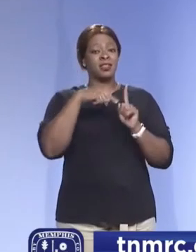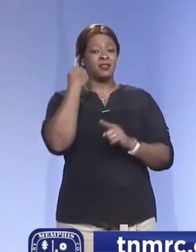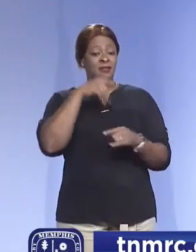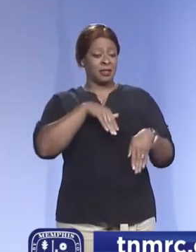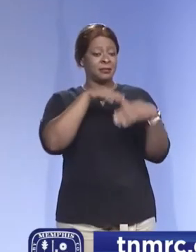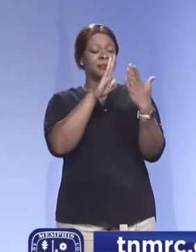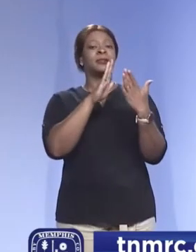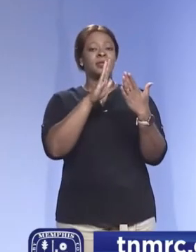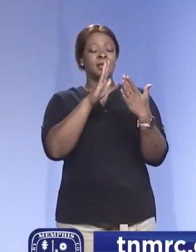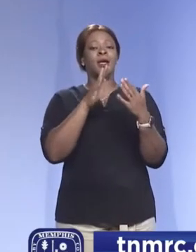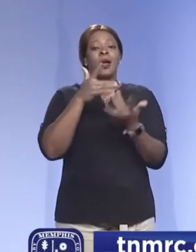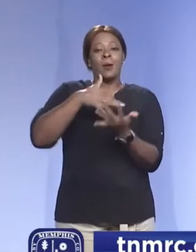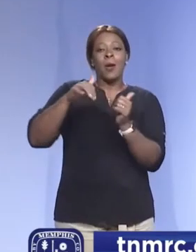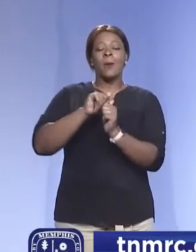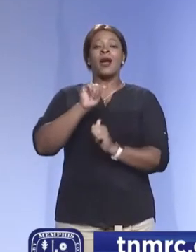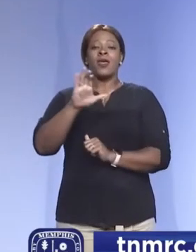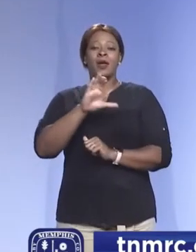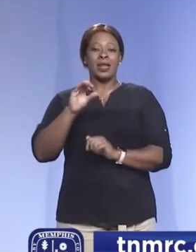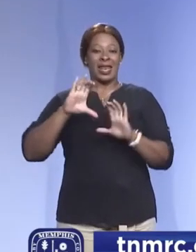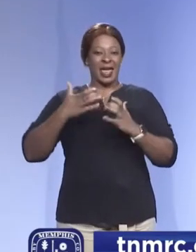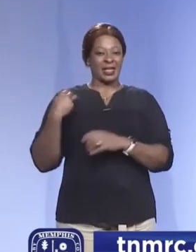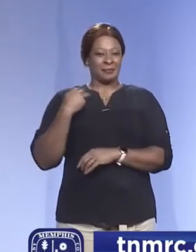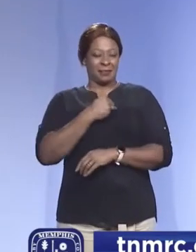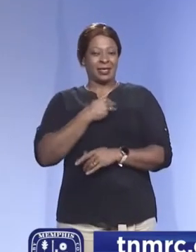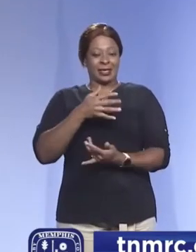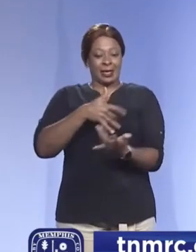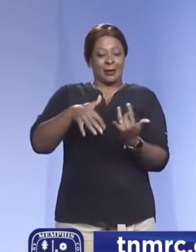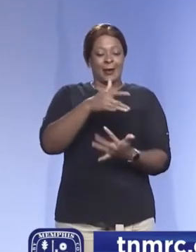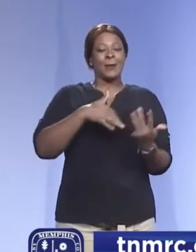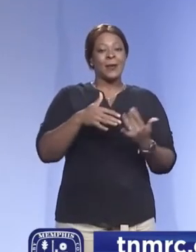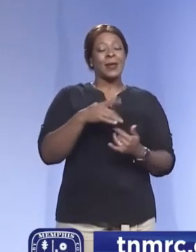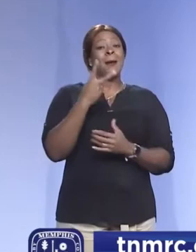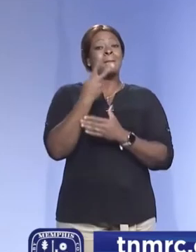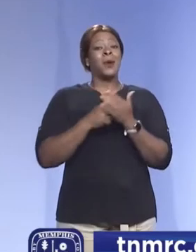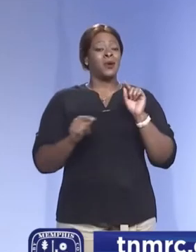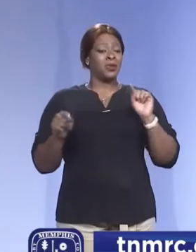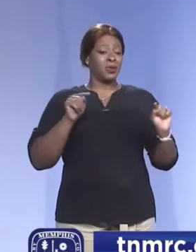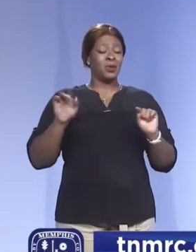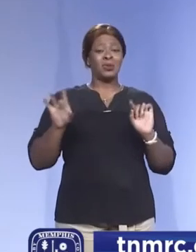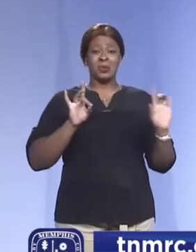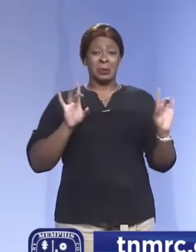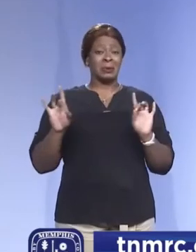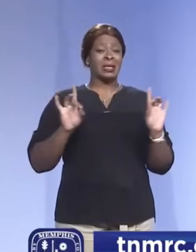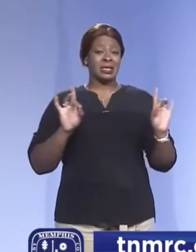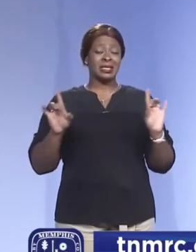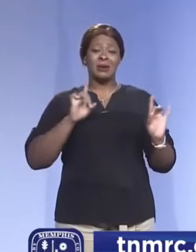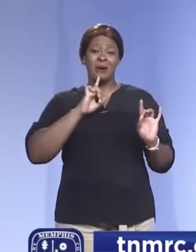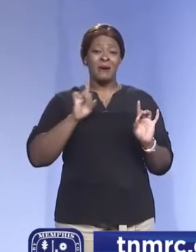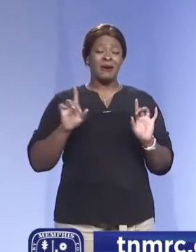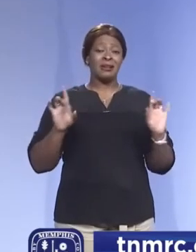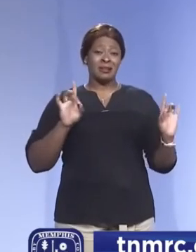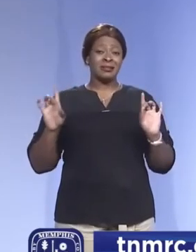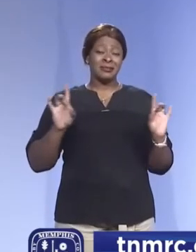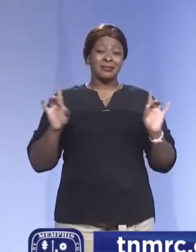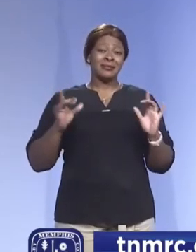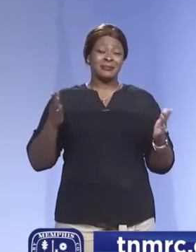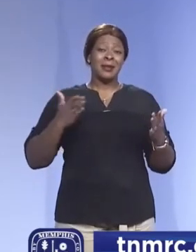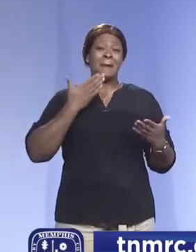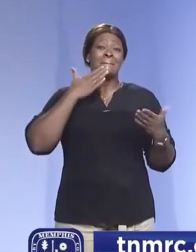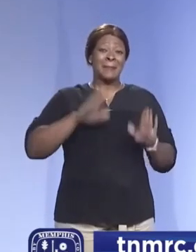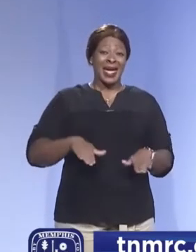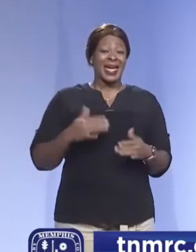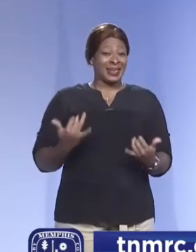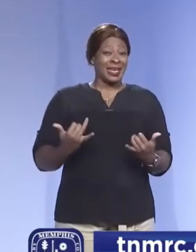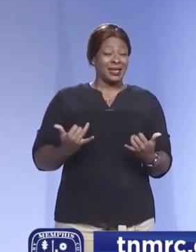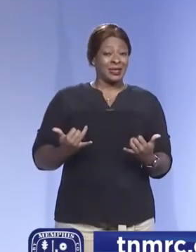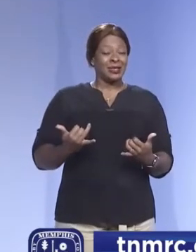they're there with their peers and can interact in that way. So I think both choices both choices may be bad right now.